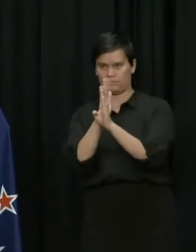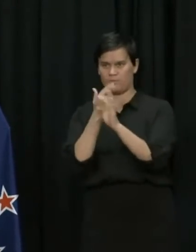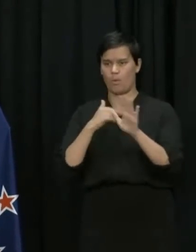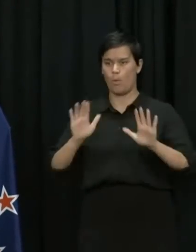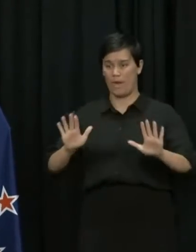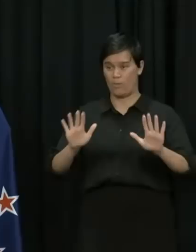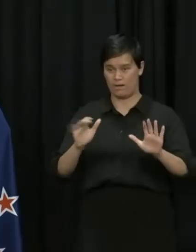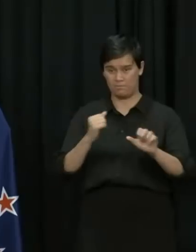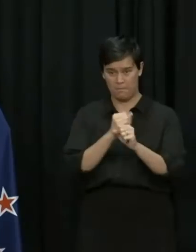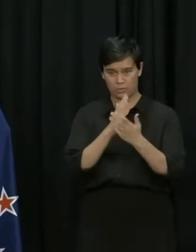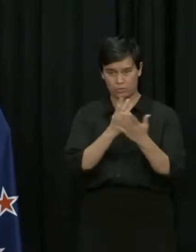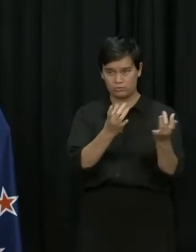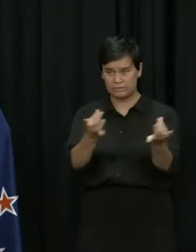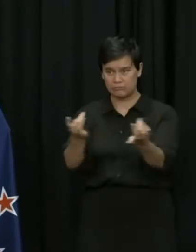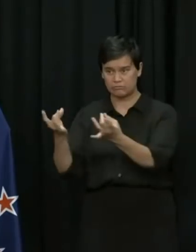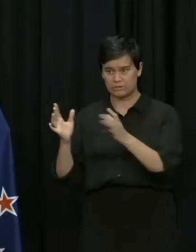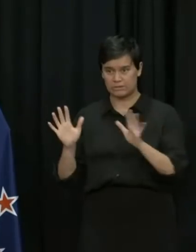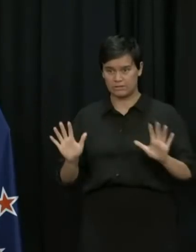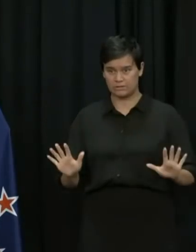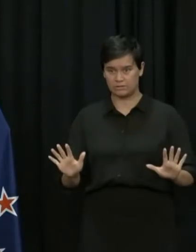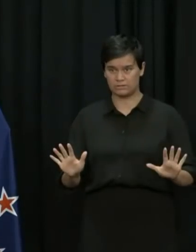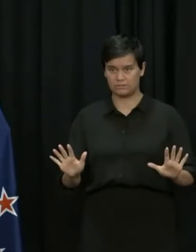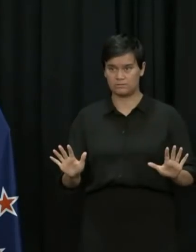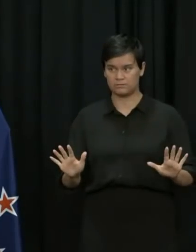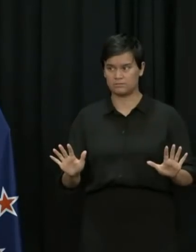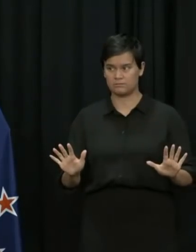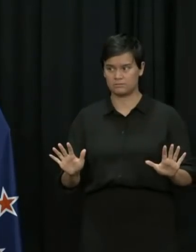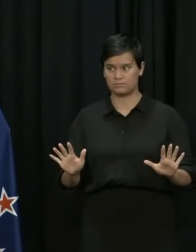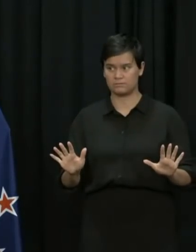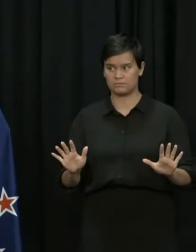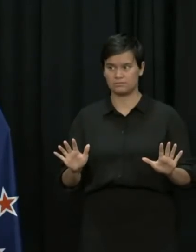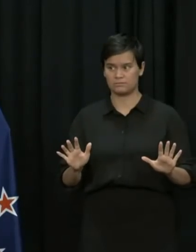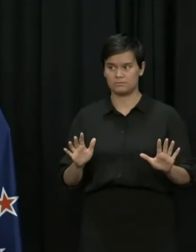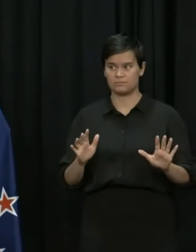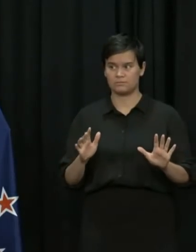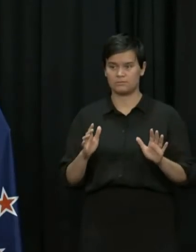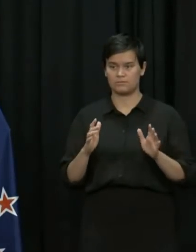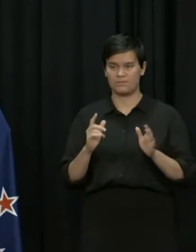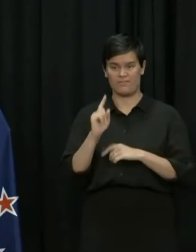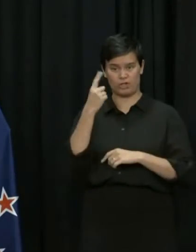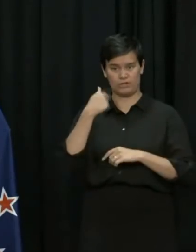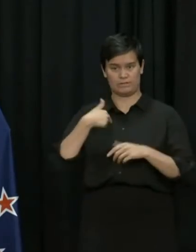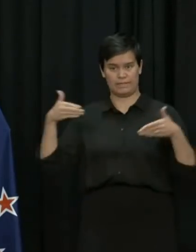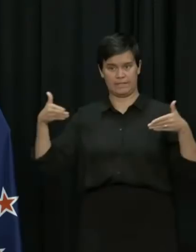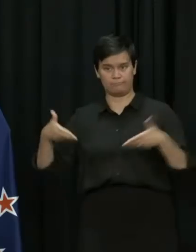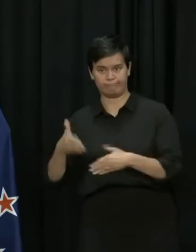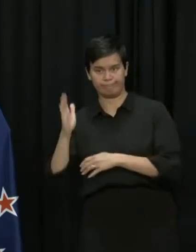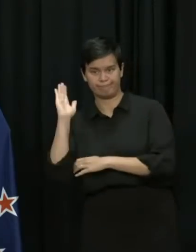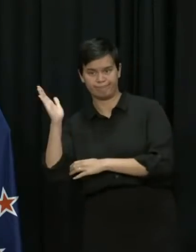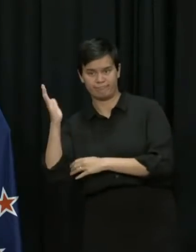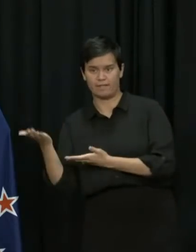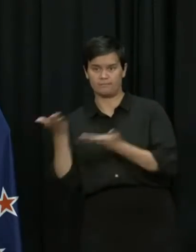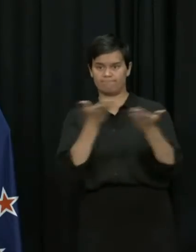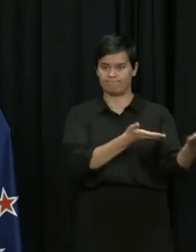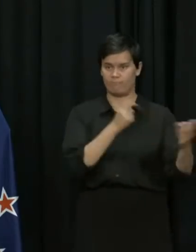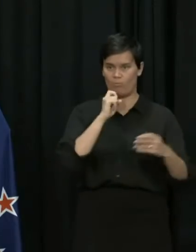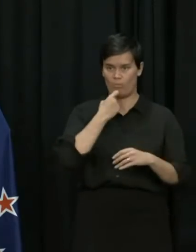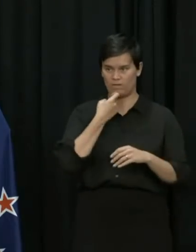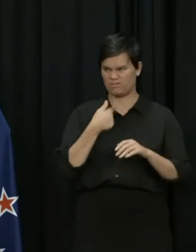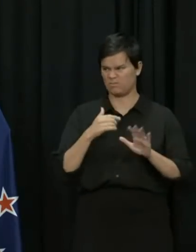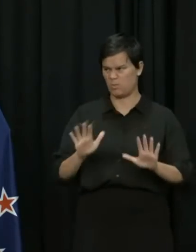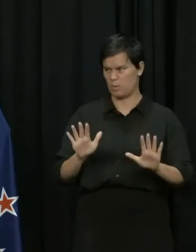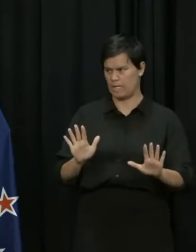everyone's ready to go, and then give you a few introductory comments before handing over to Dr. Bloomfield.